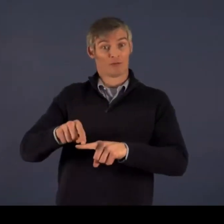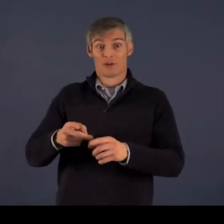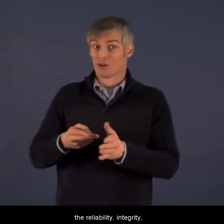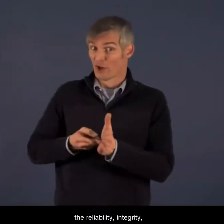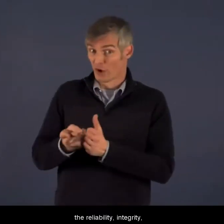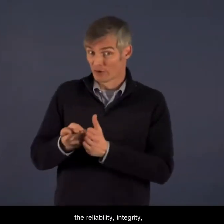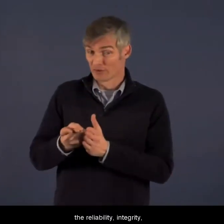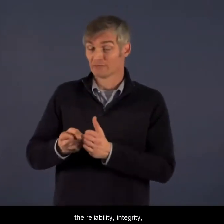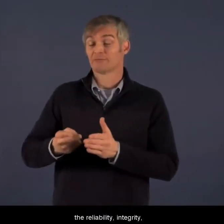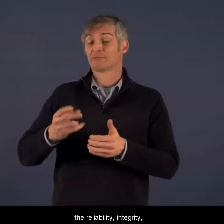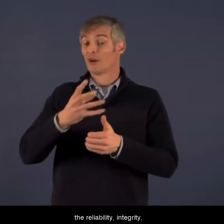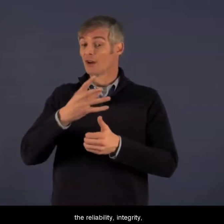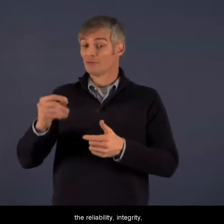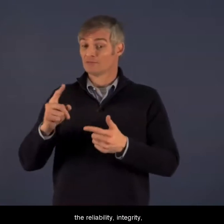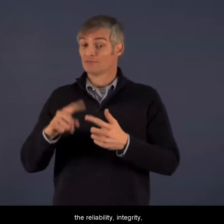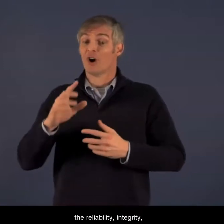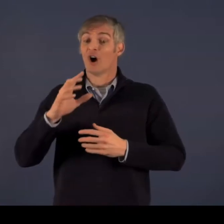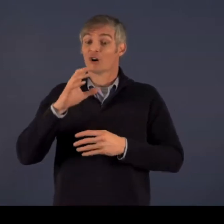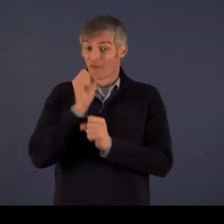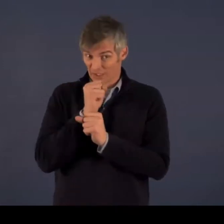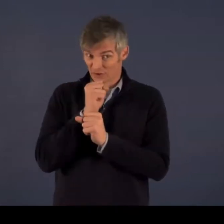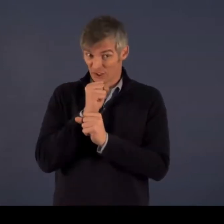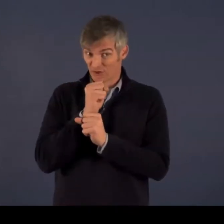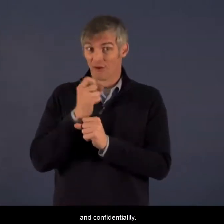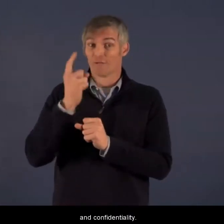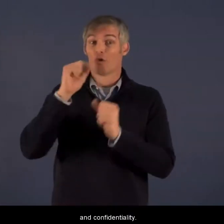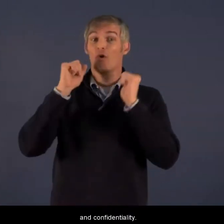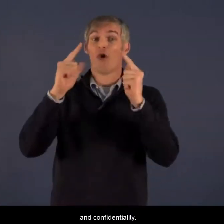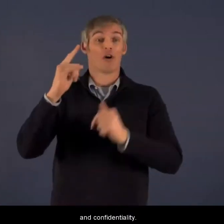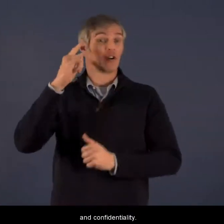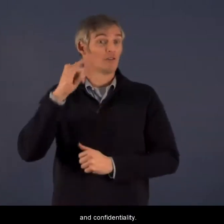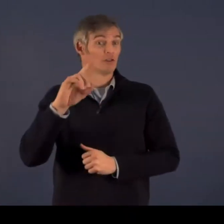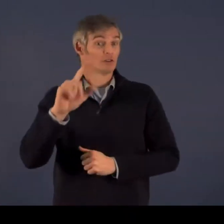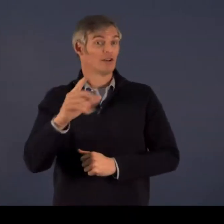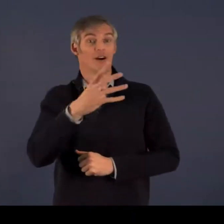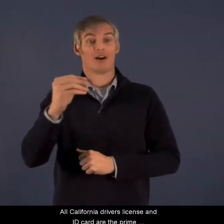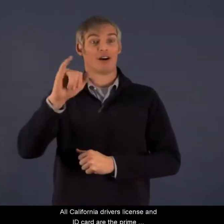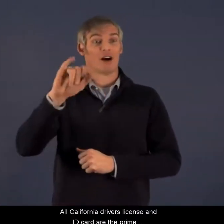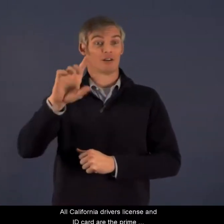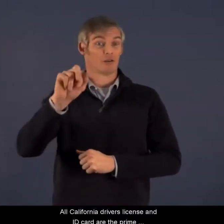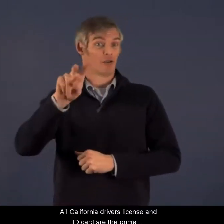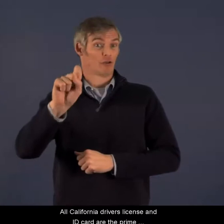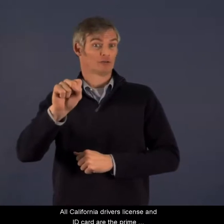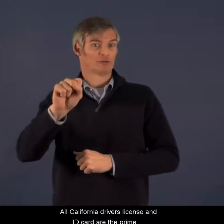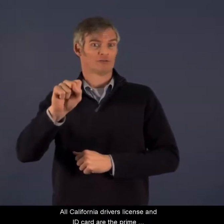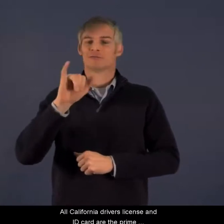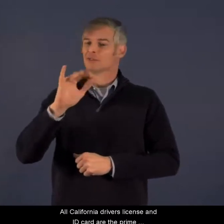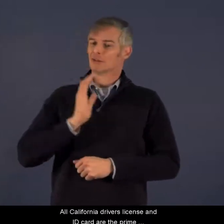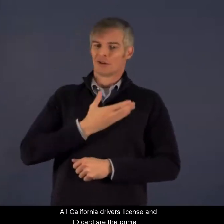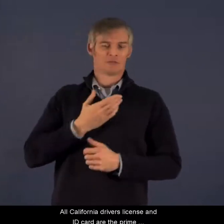The reliability, integrity, and confidentiality of all California driver's license and ID